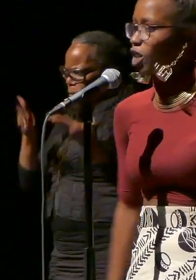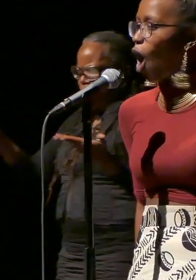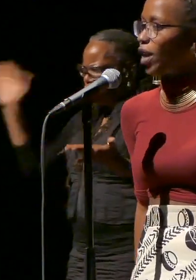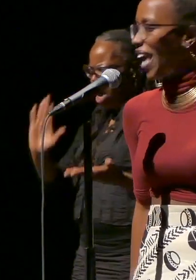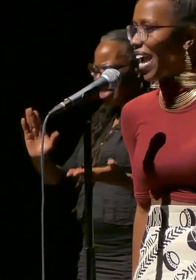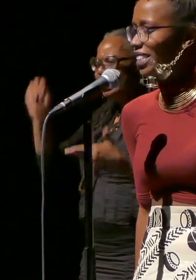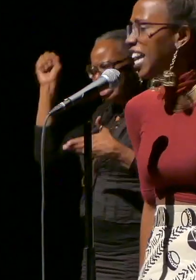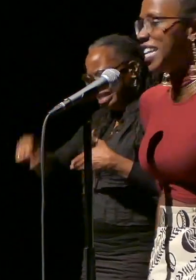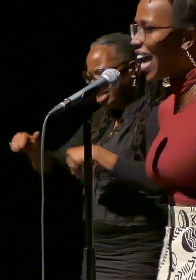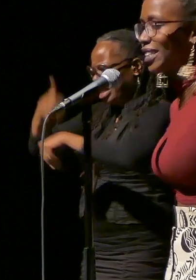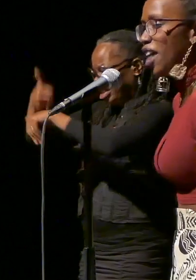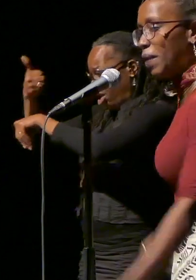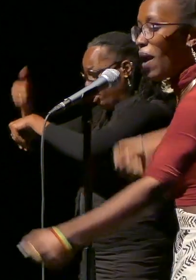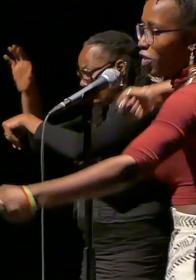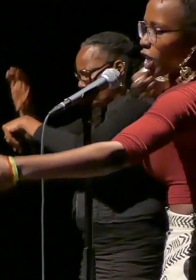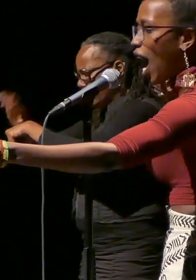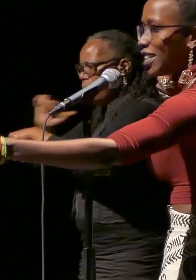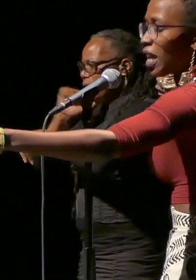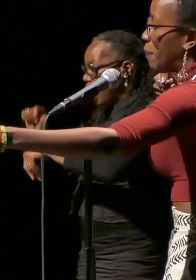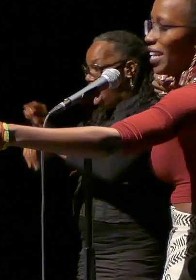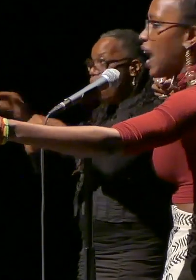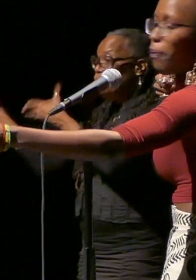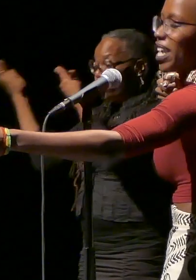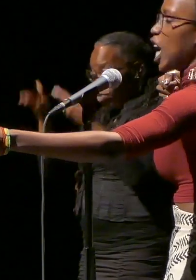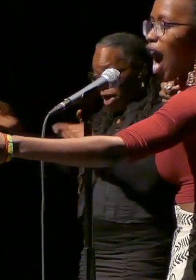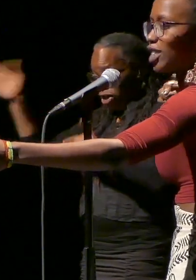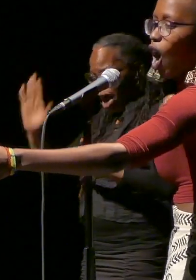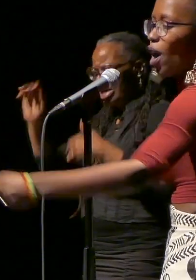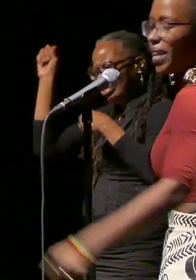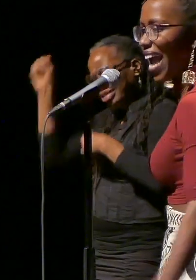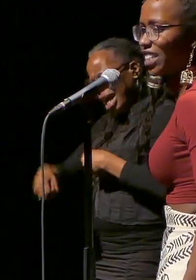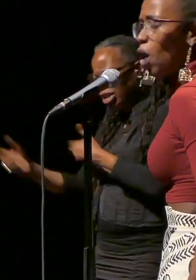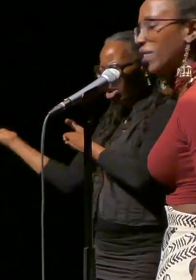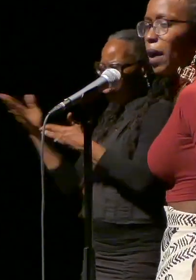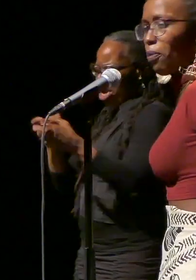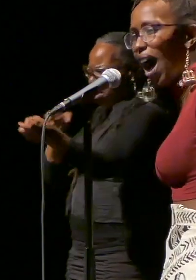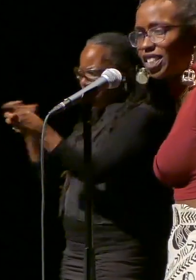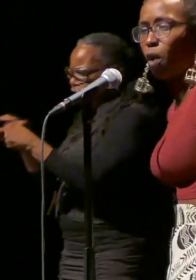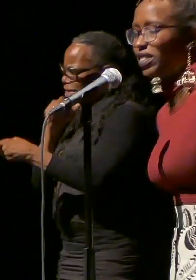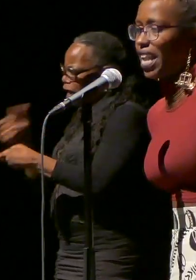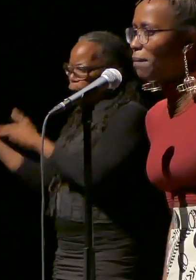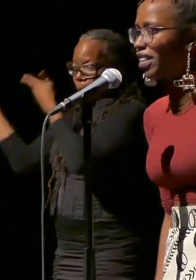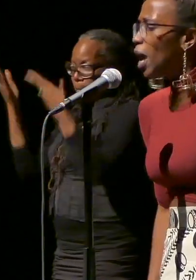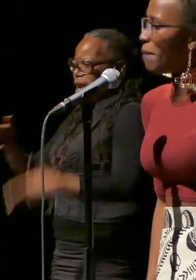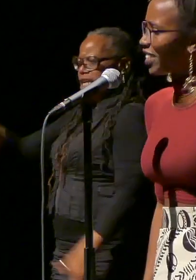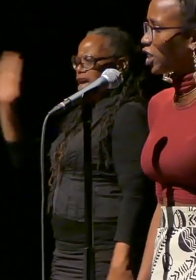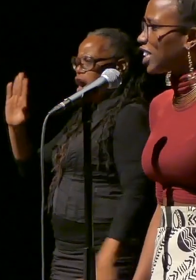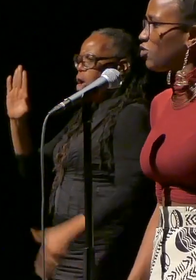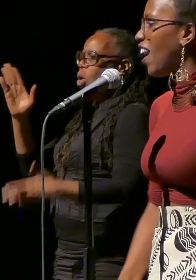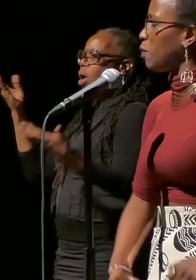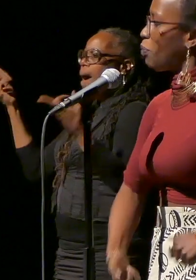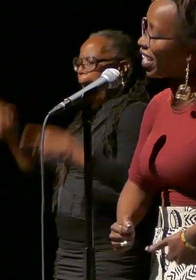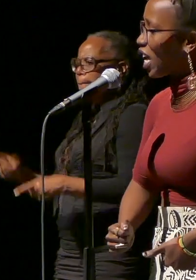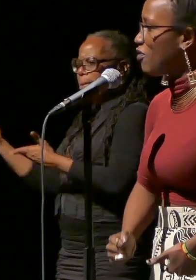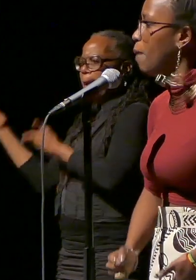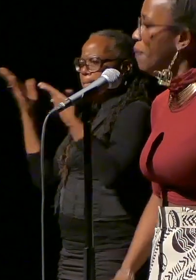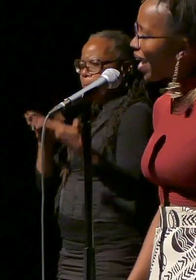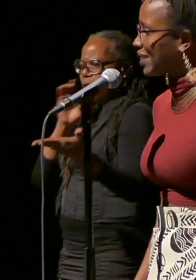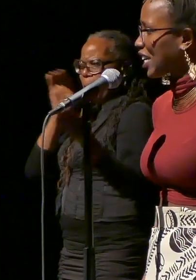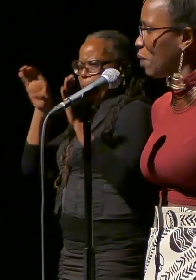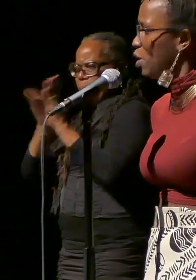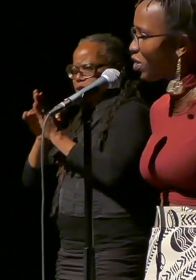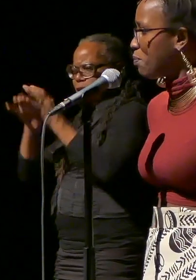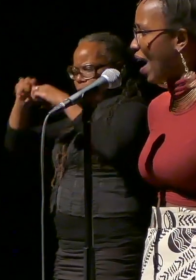bring God to our lands. Yes, they brought their guns, but they did not bring God to our lands. What they brought was an image made to justify the breaking